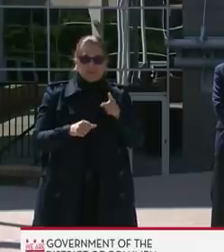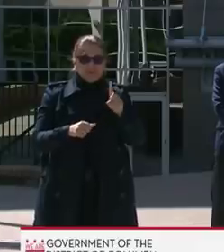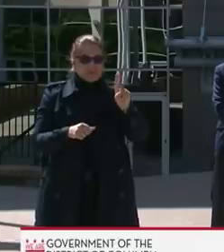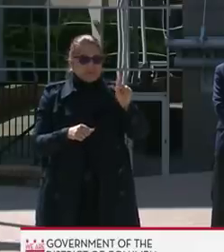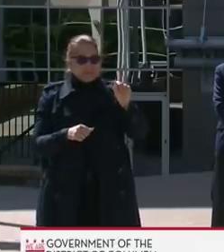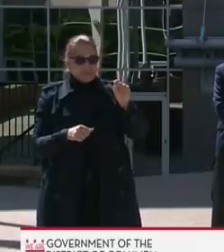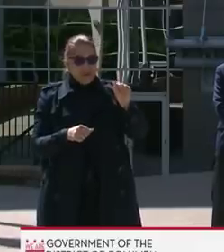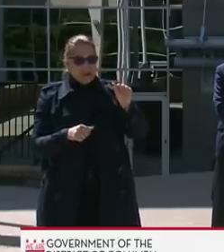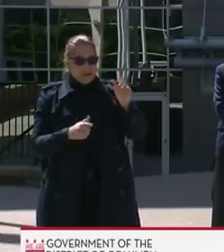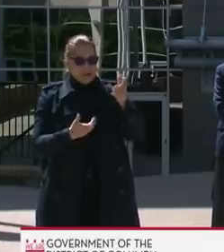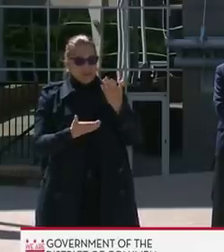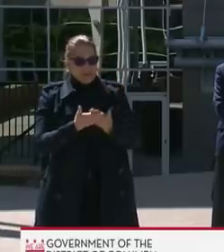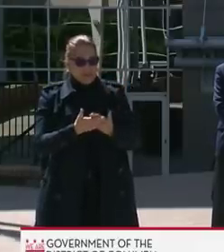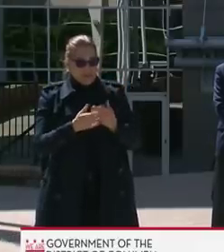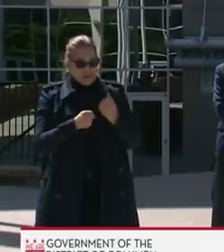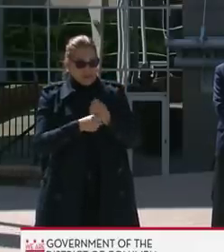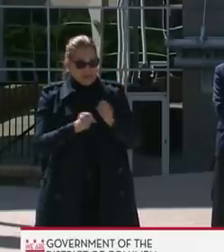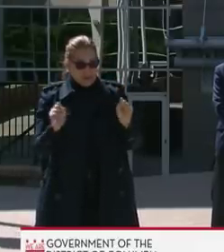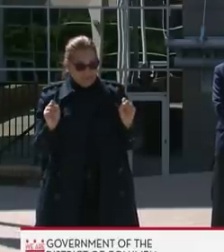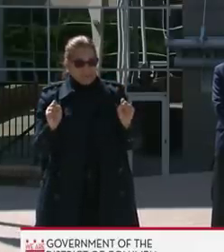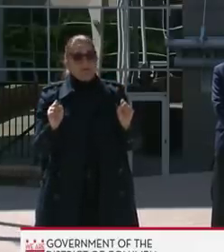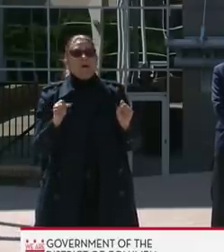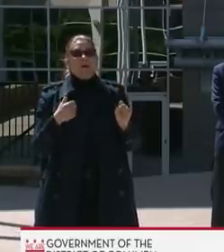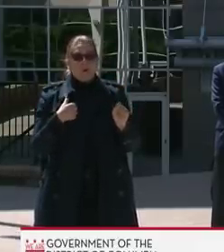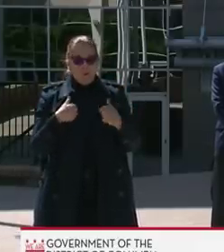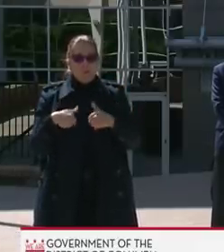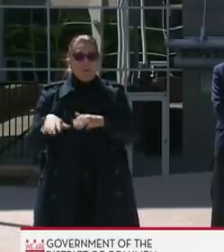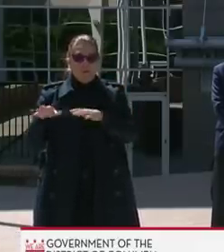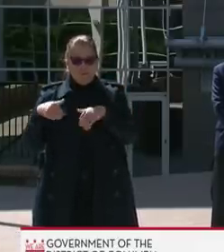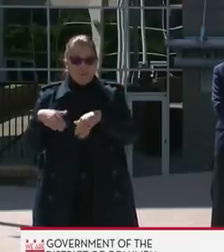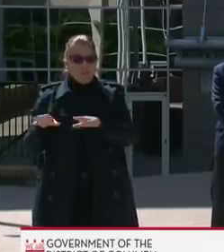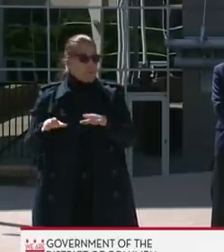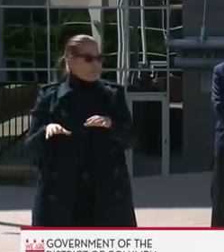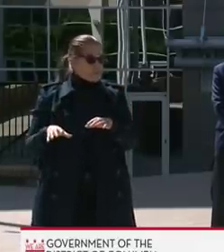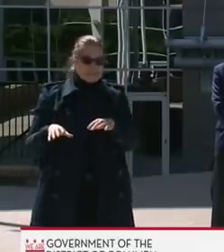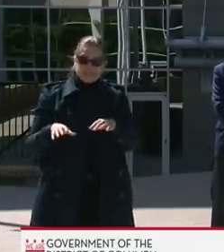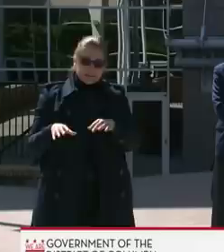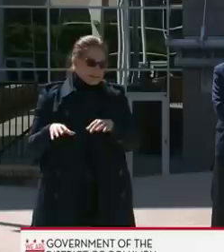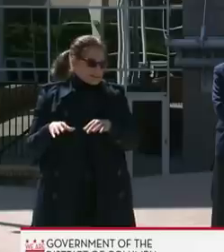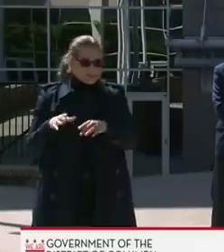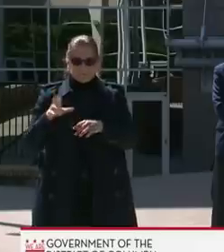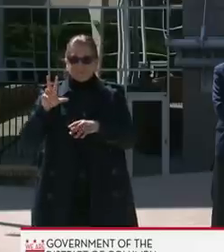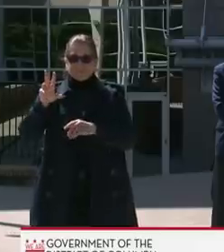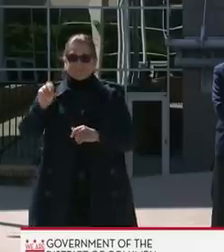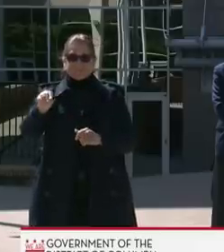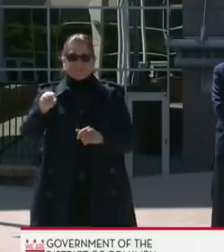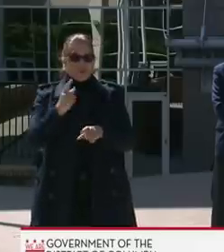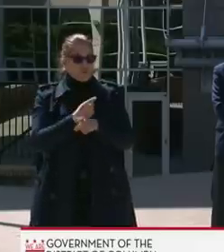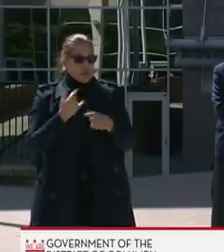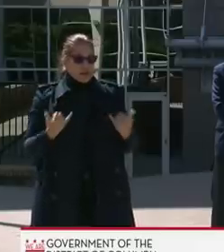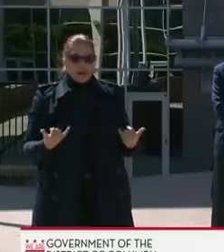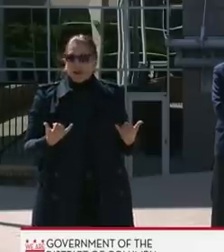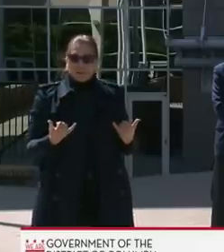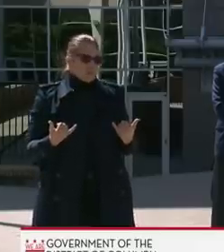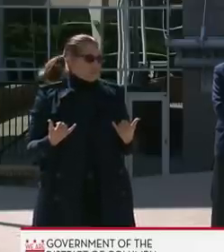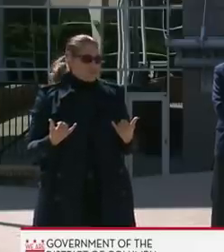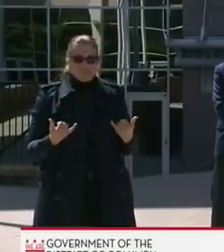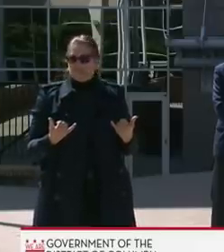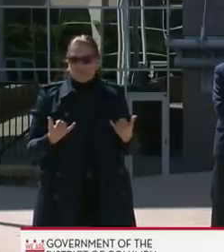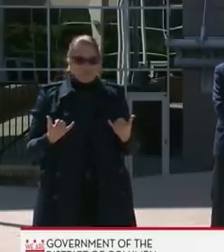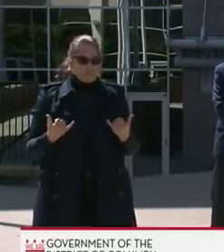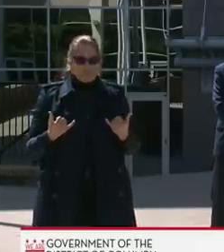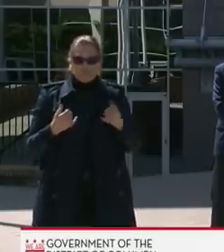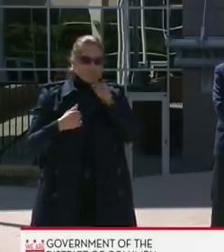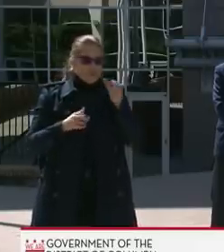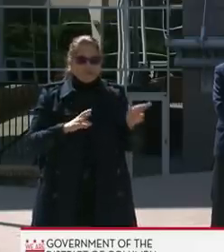do, then we will announce that. But we're not close to doing that at this point. And what's in the legislation